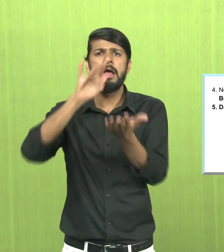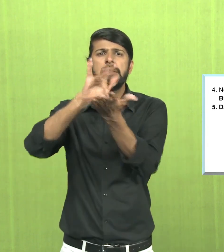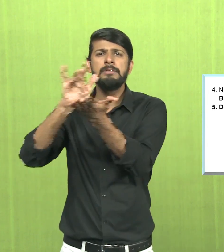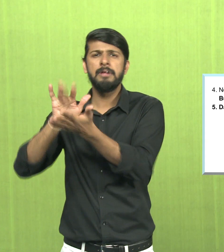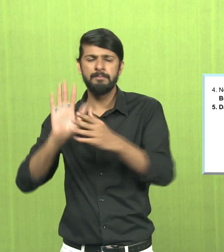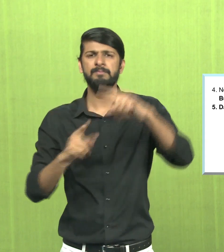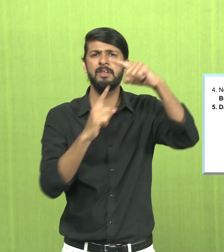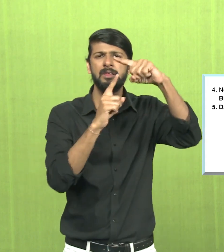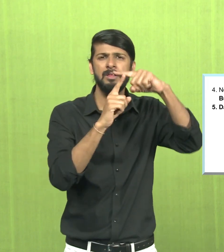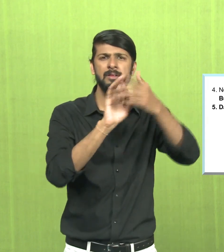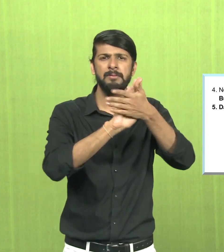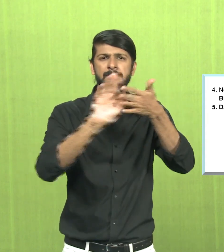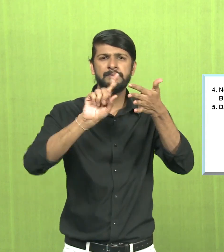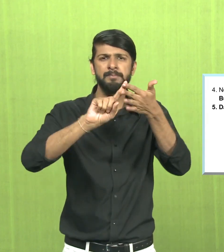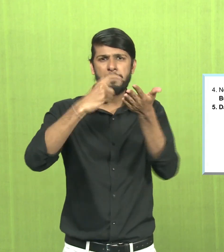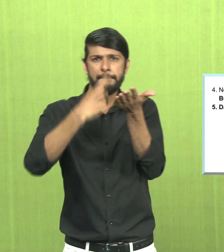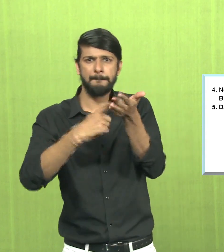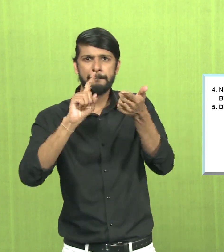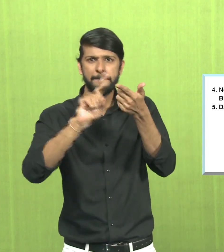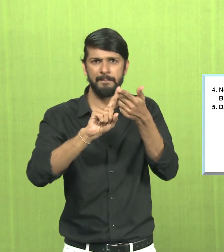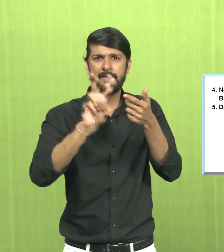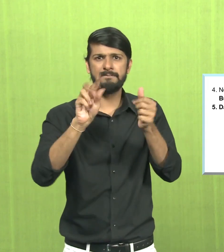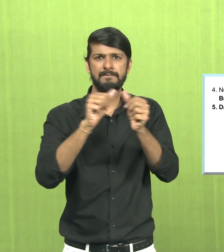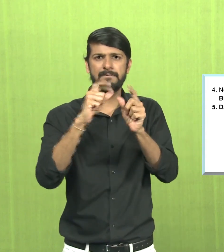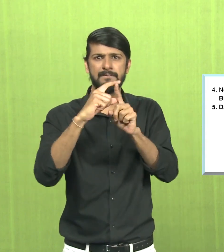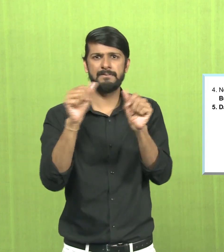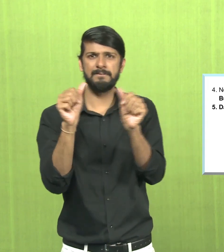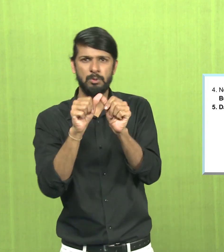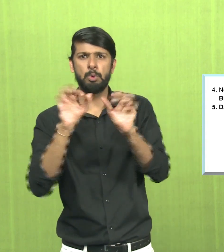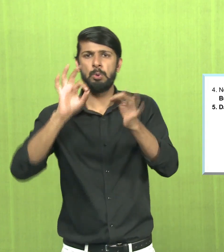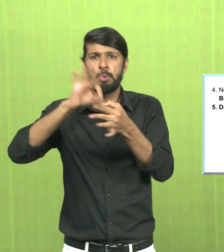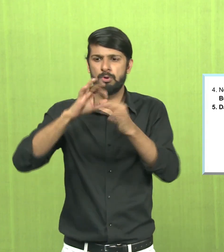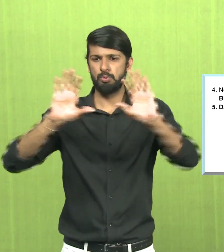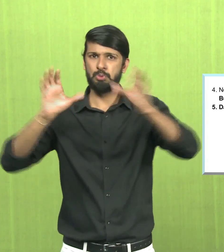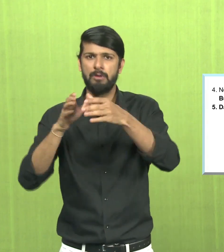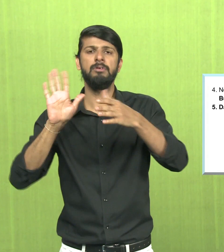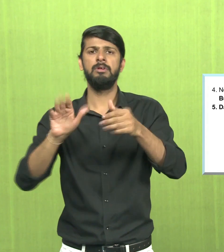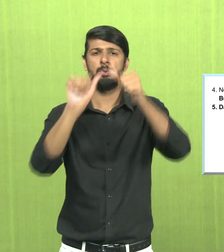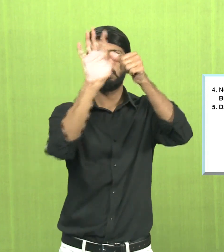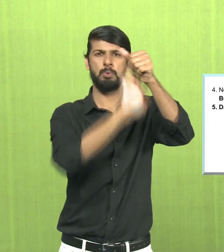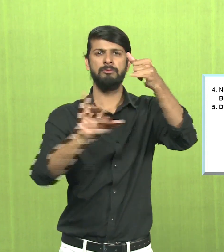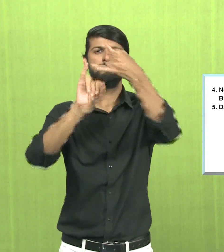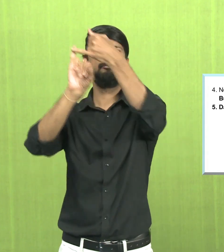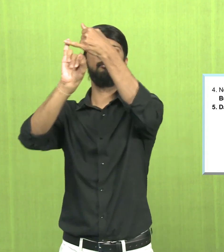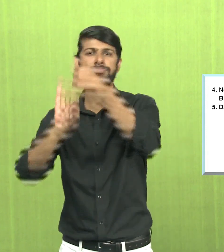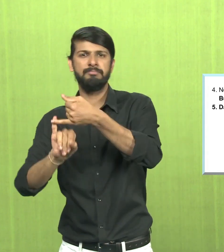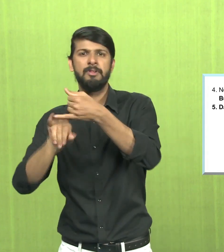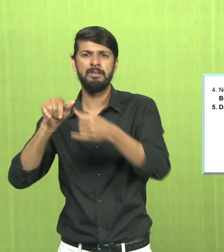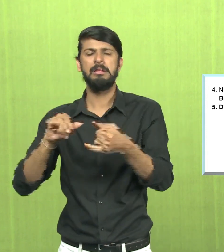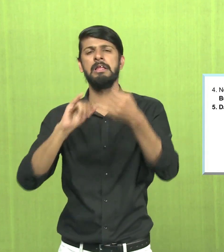Now we have more groups. For example, Theravada Buddhists,